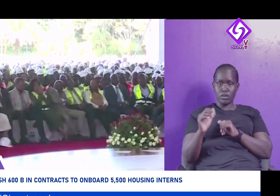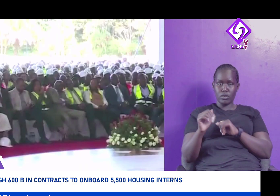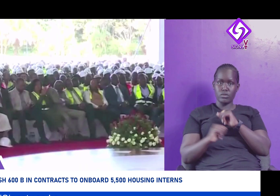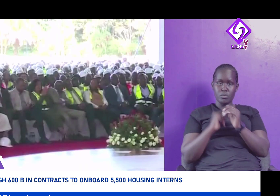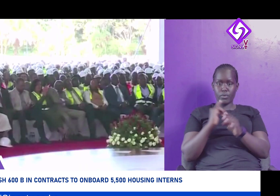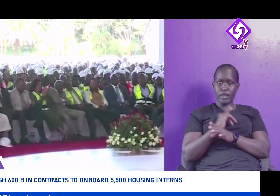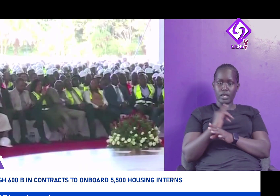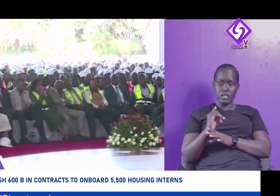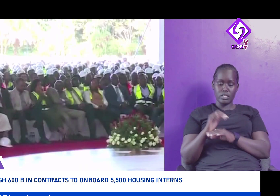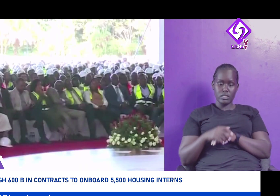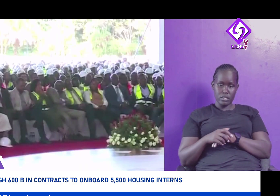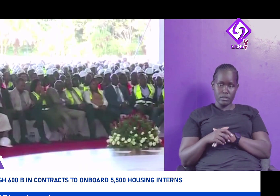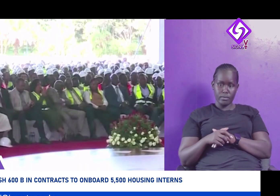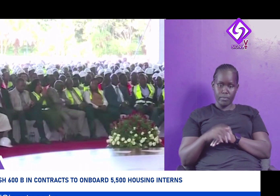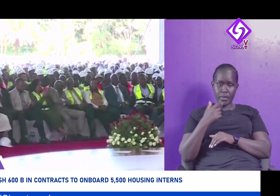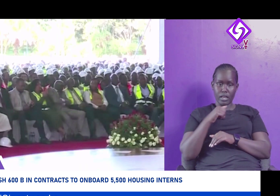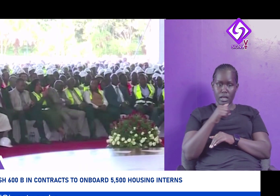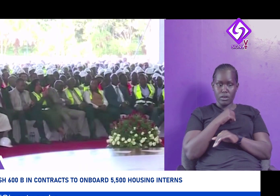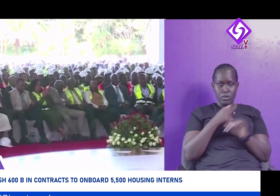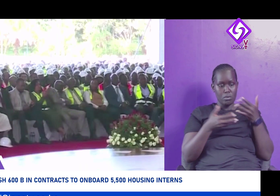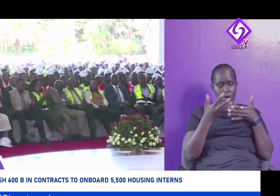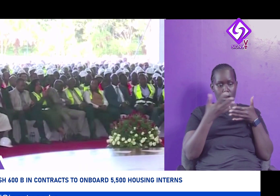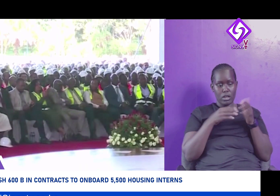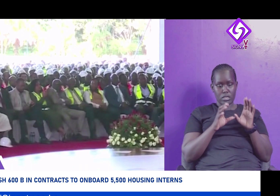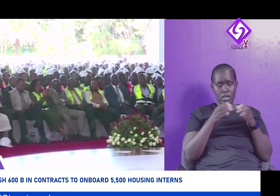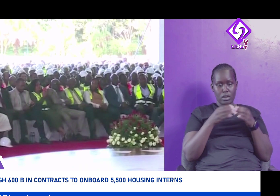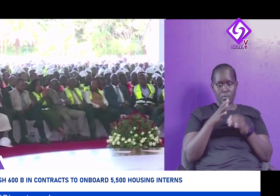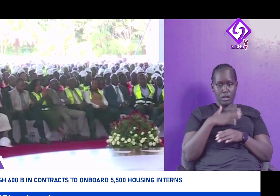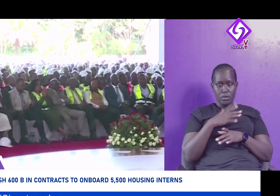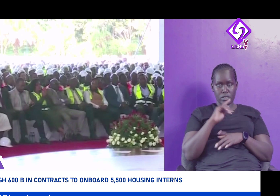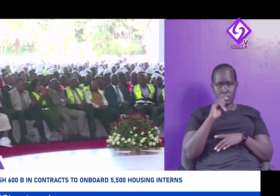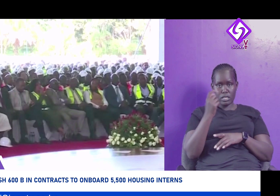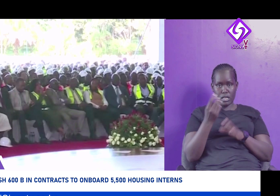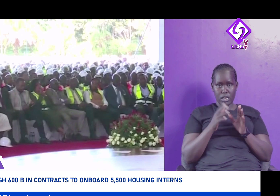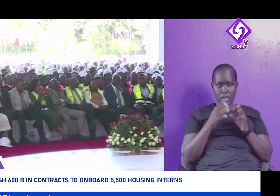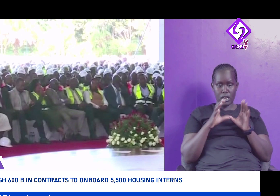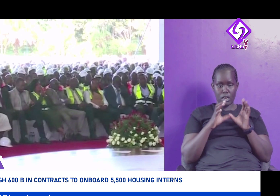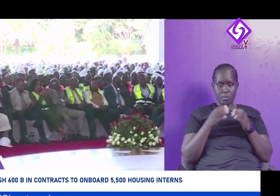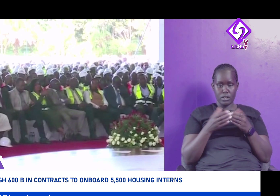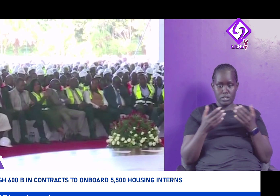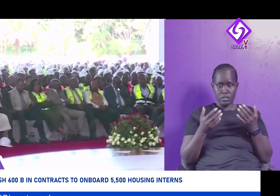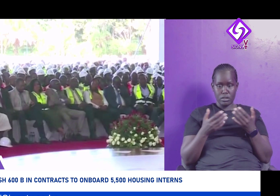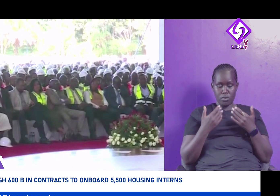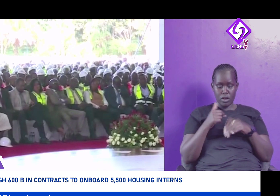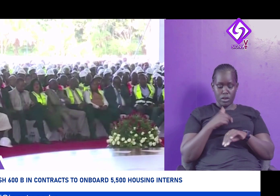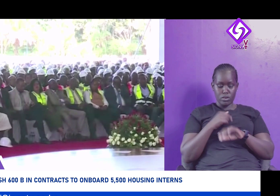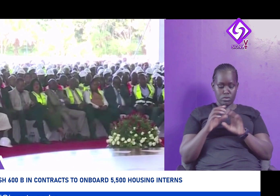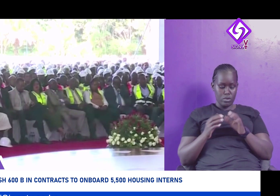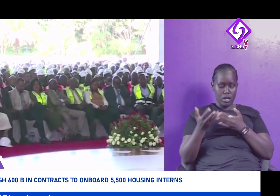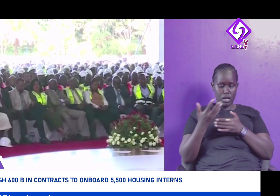are engaging our companies, Kenyan companies. We are engaging Kenya's consulting